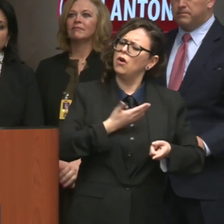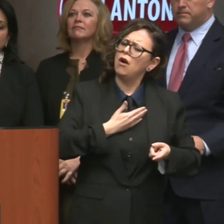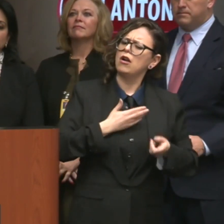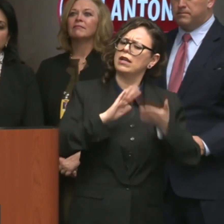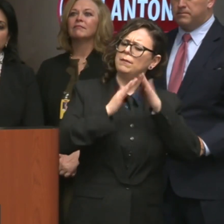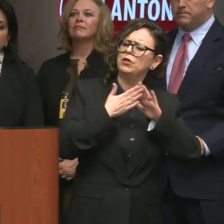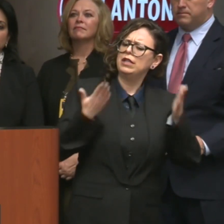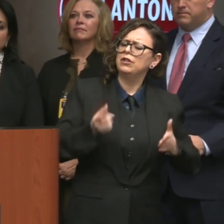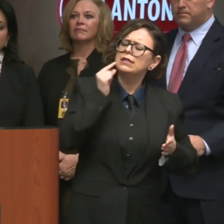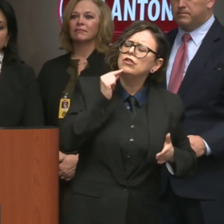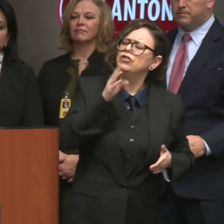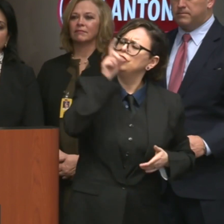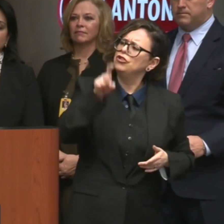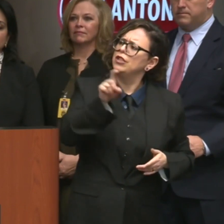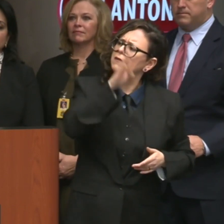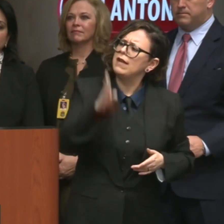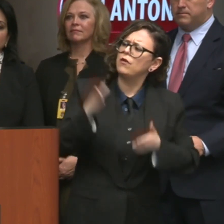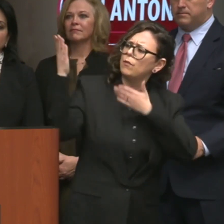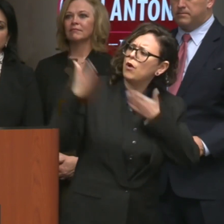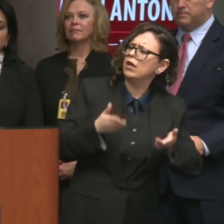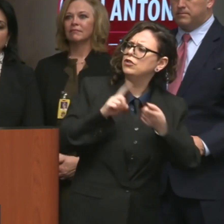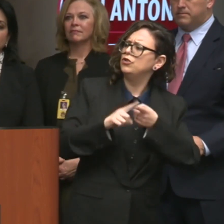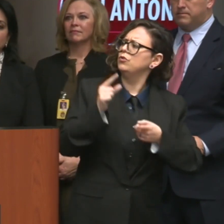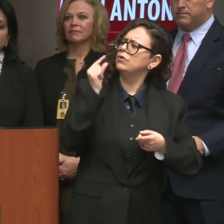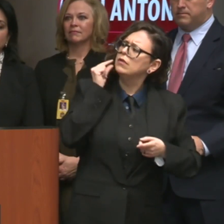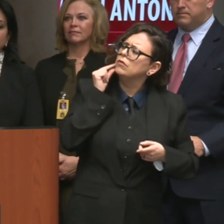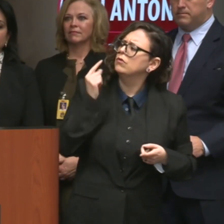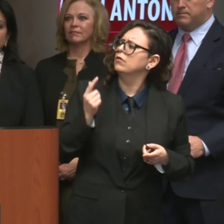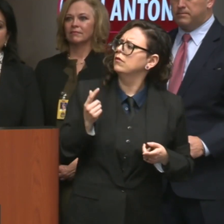and they don't think it should have been brought here to the community. What do you say to